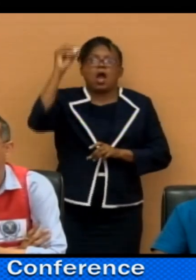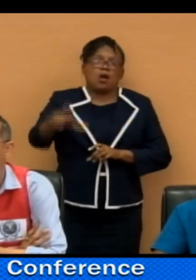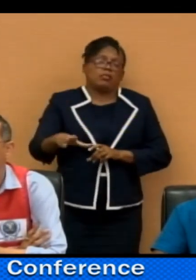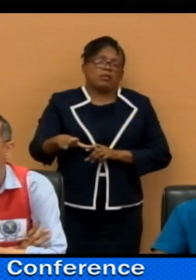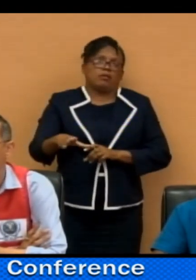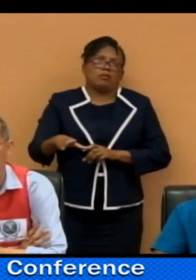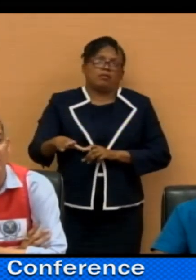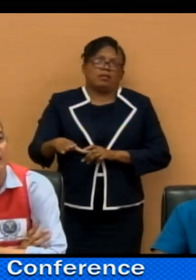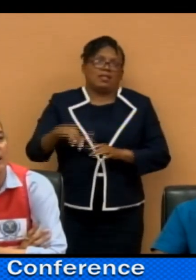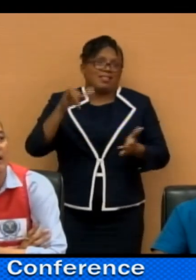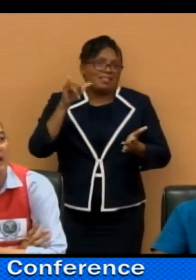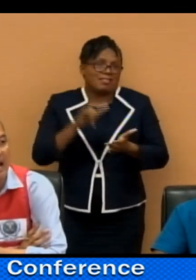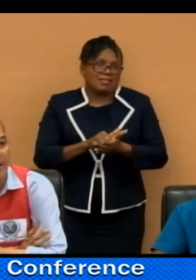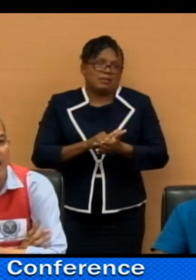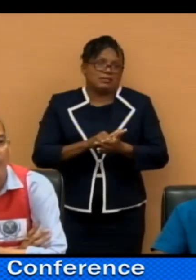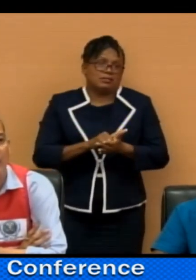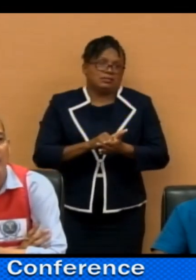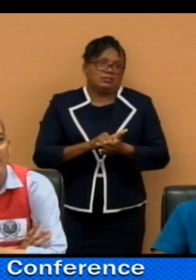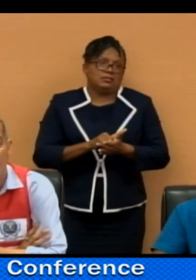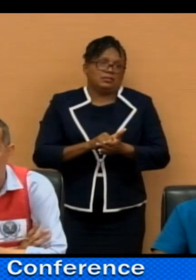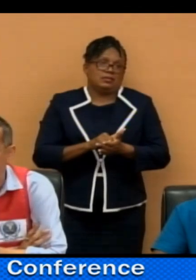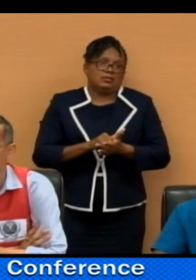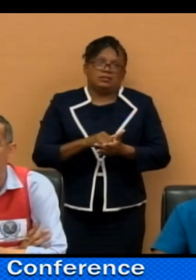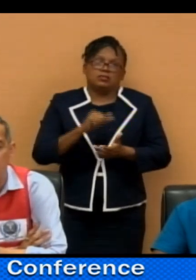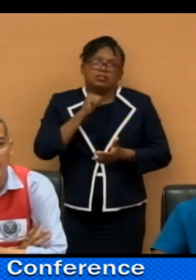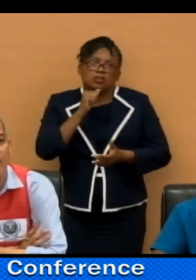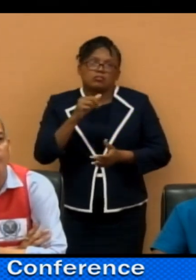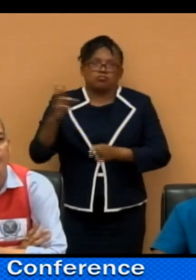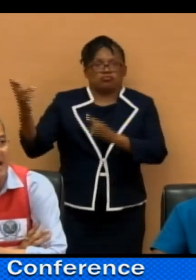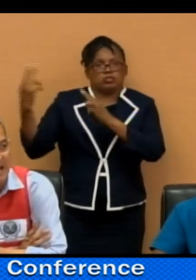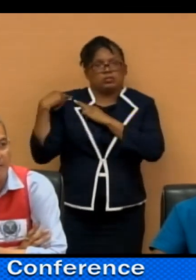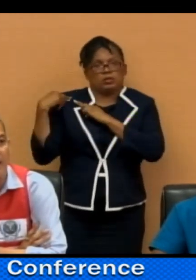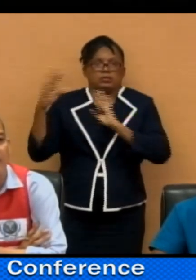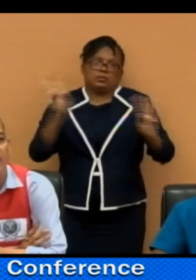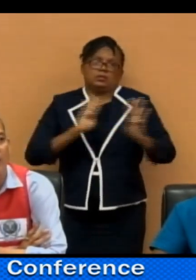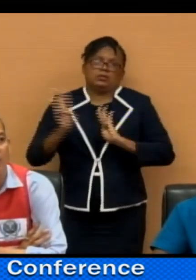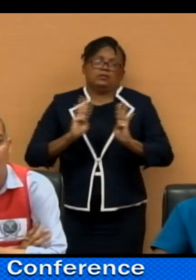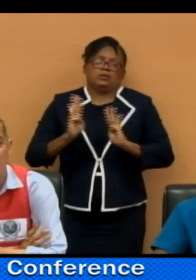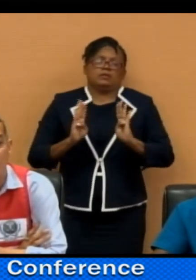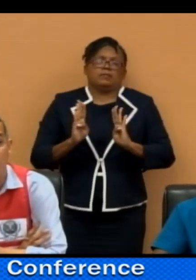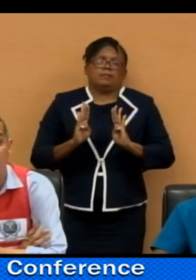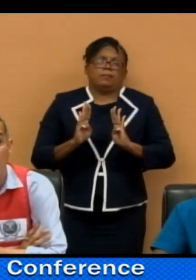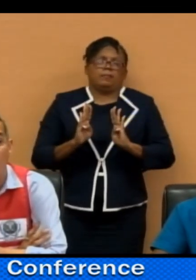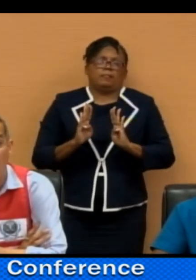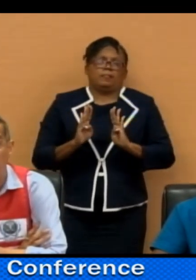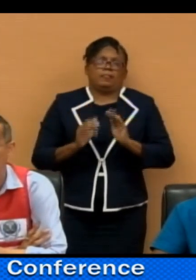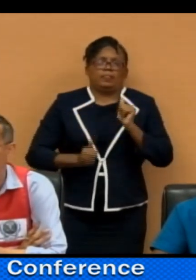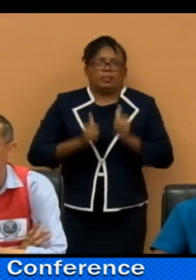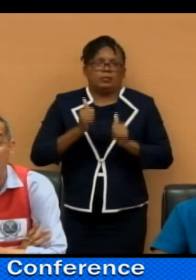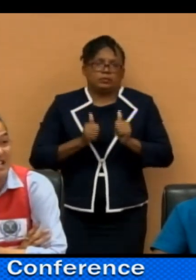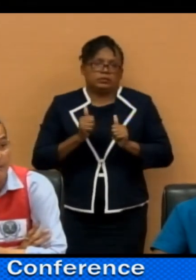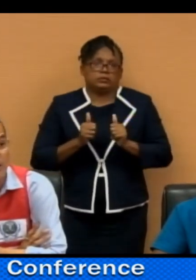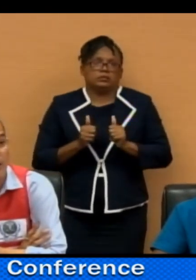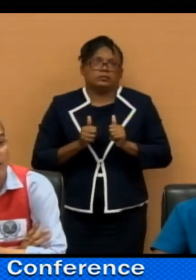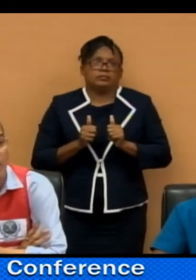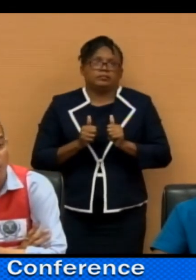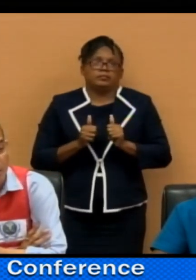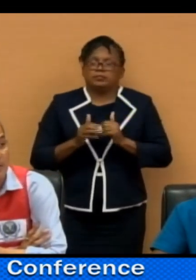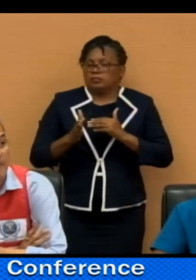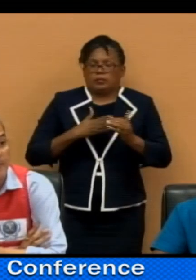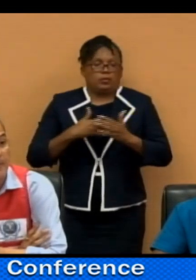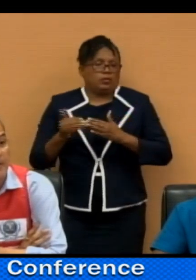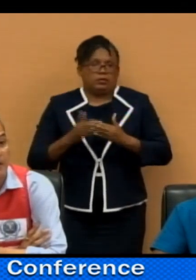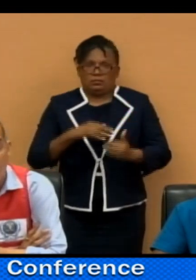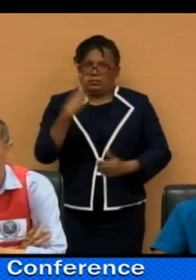that is carrying out irresponsible behavior, which is whether you are an individual on your